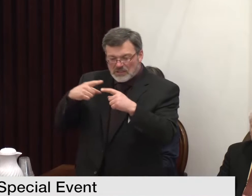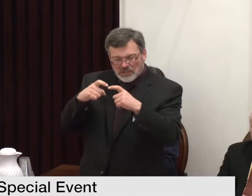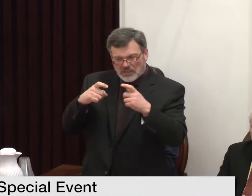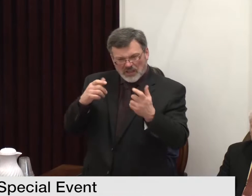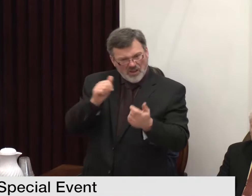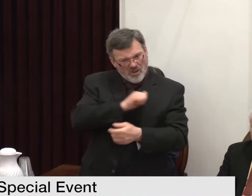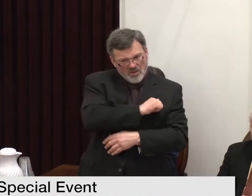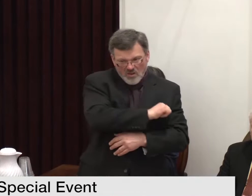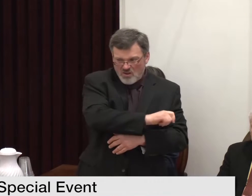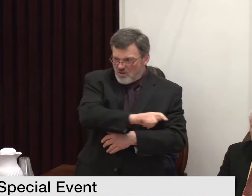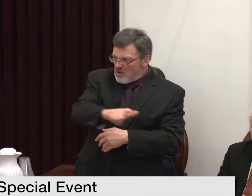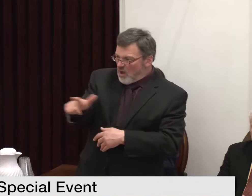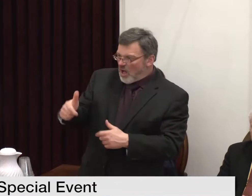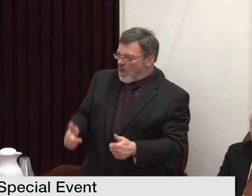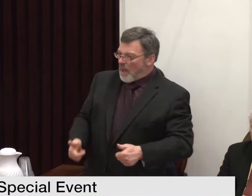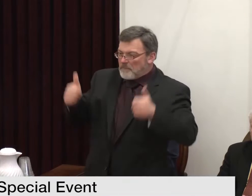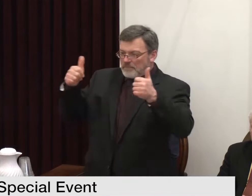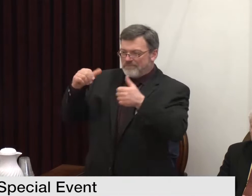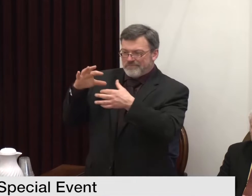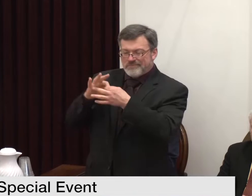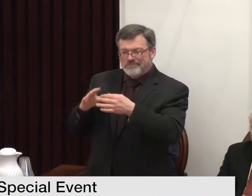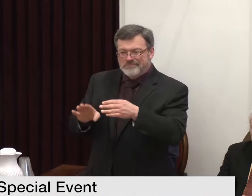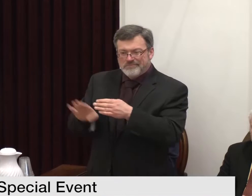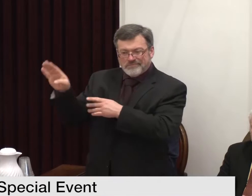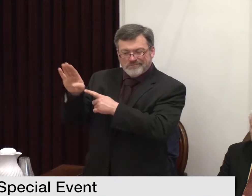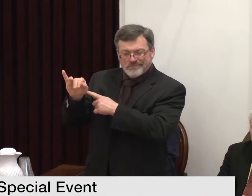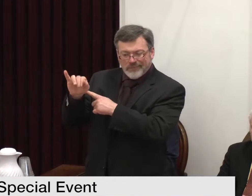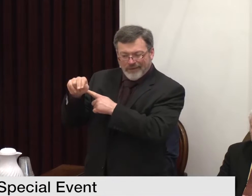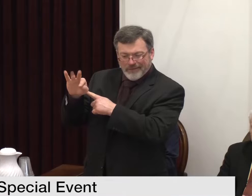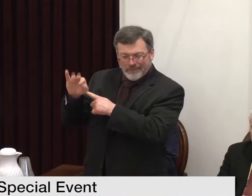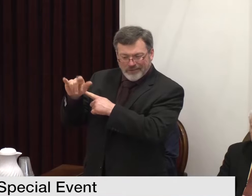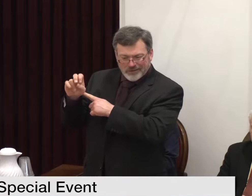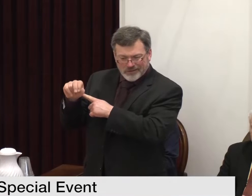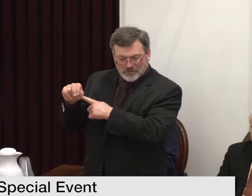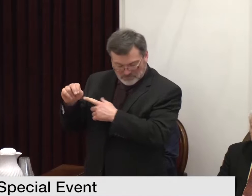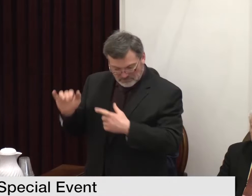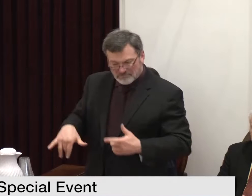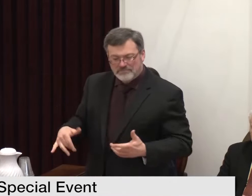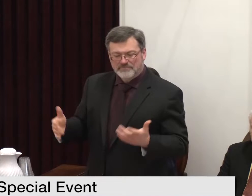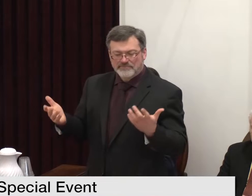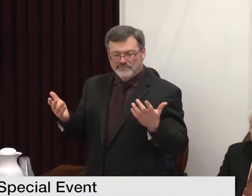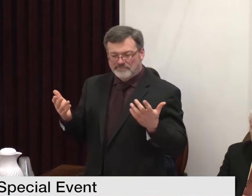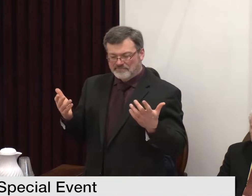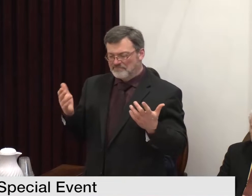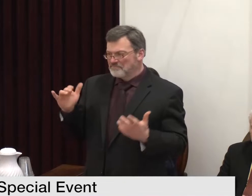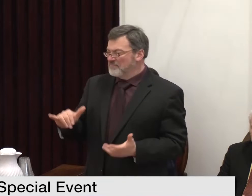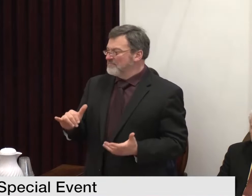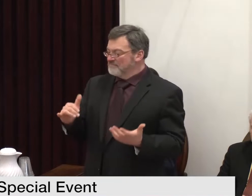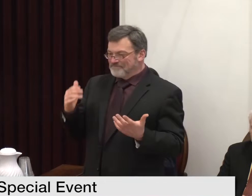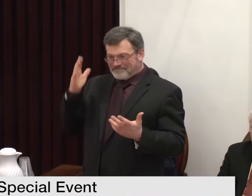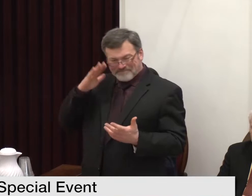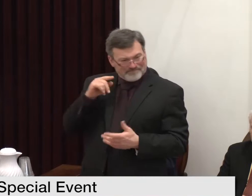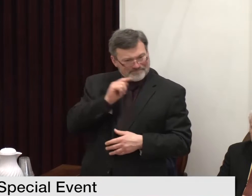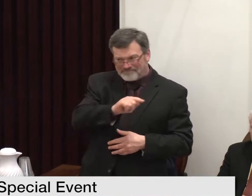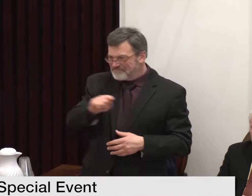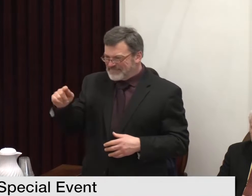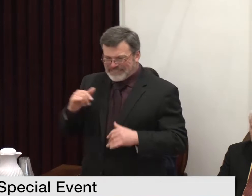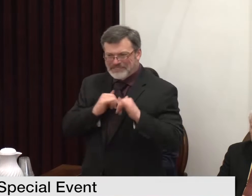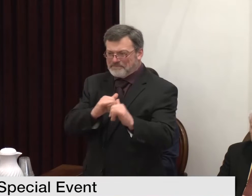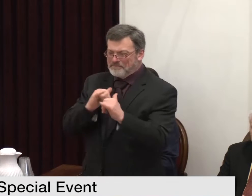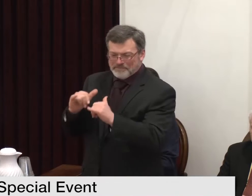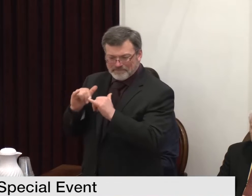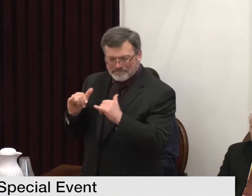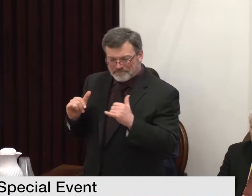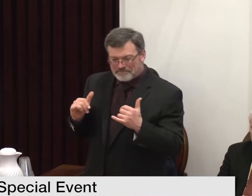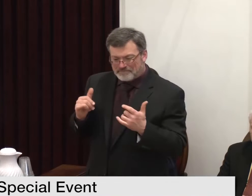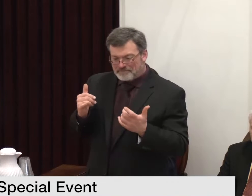I truly believe most of us want to help people. It's who we are. But burdening them with more taxes, fees,